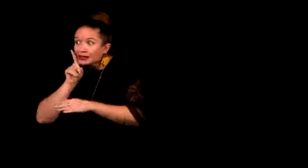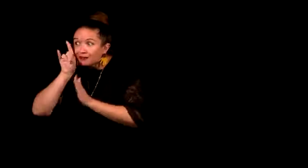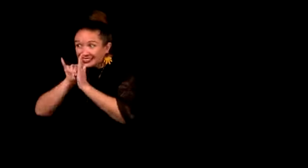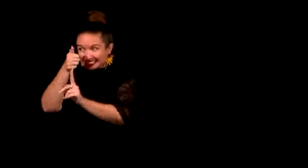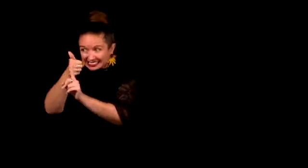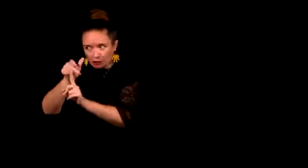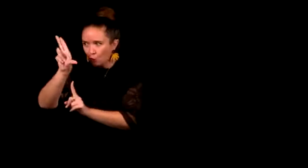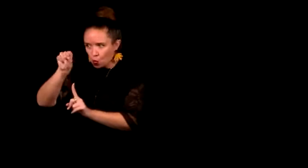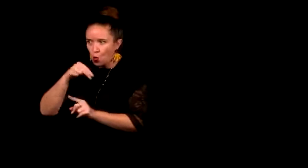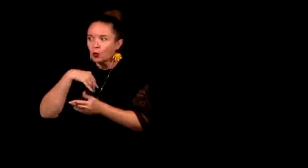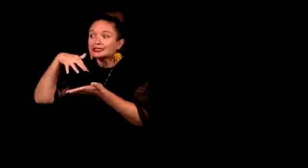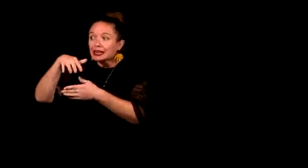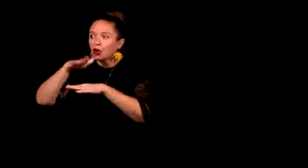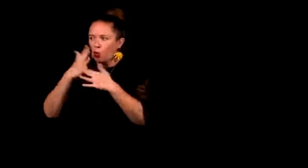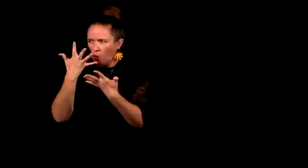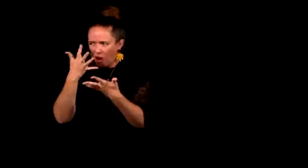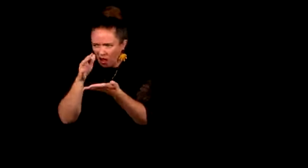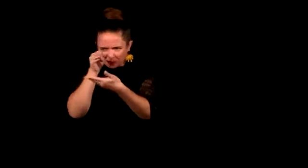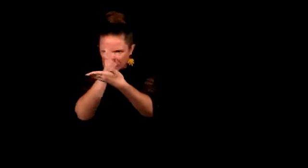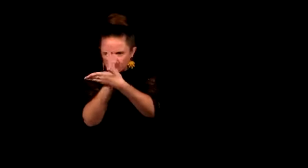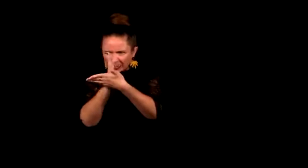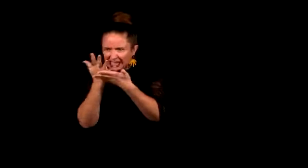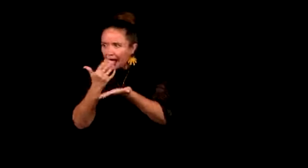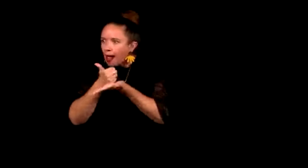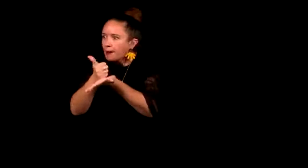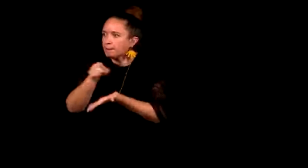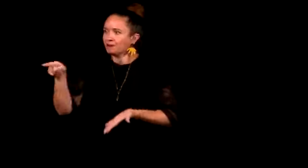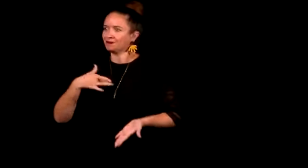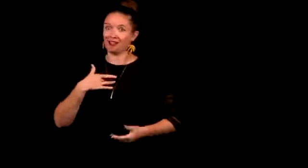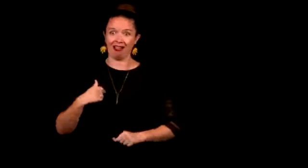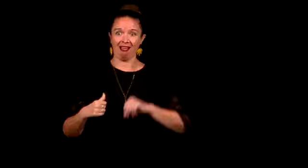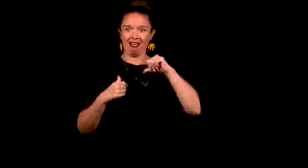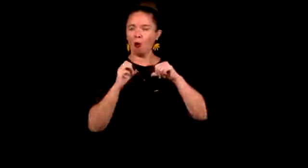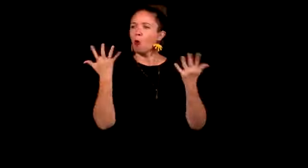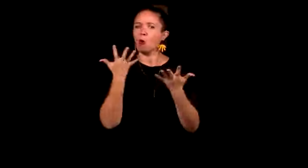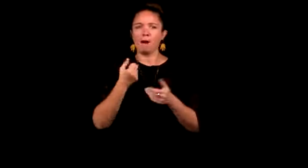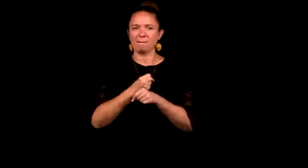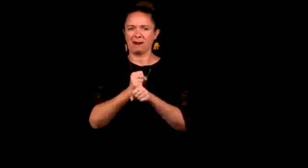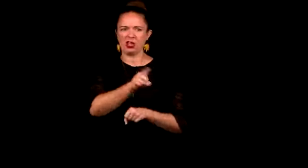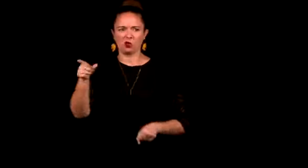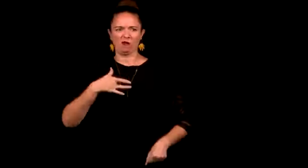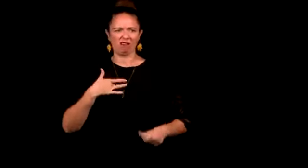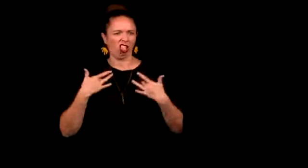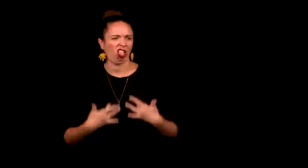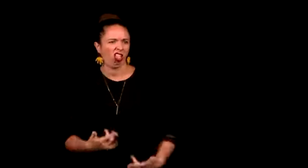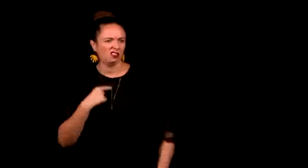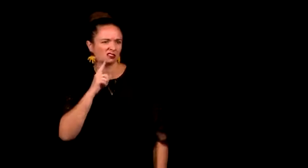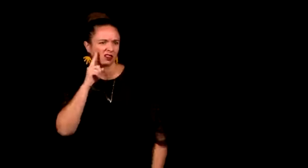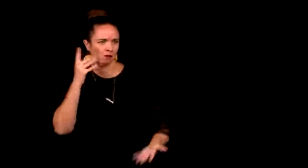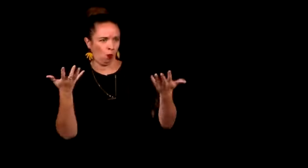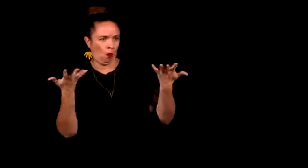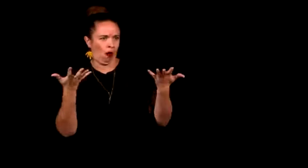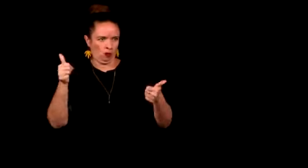others reject the deaf identity? So I was kind of studying, you know, what makes that